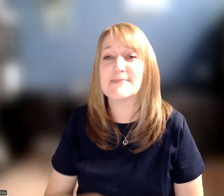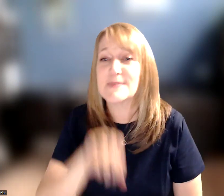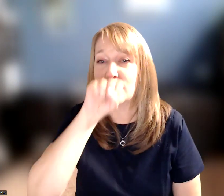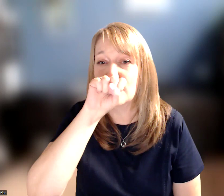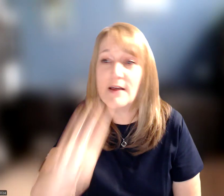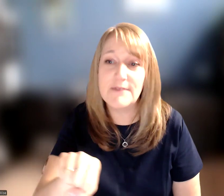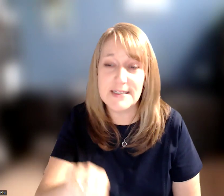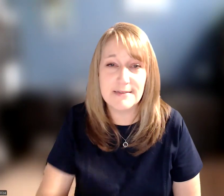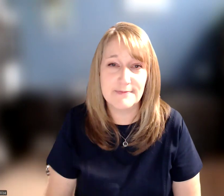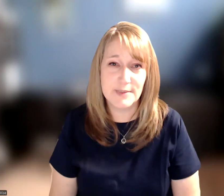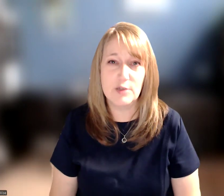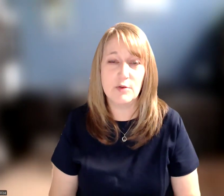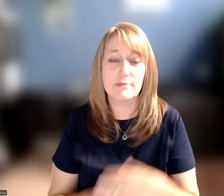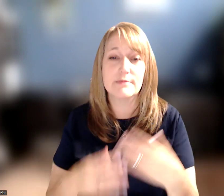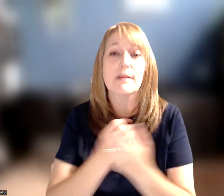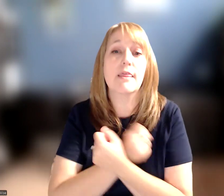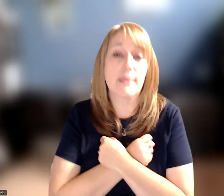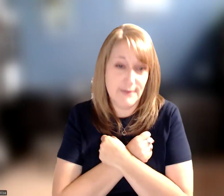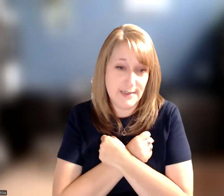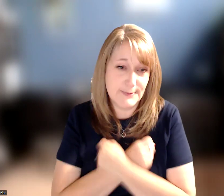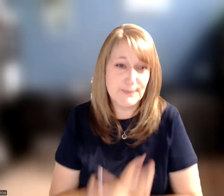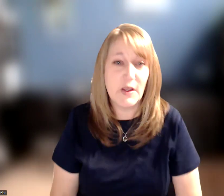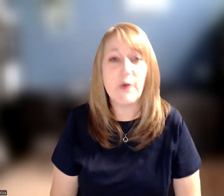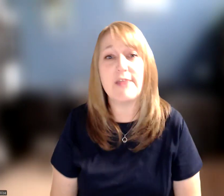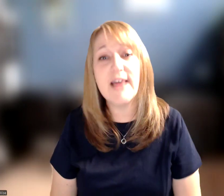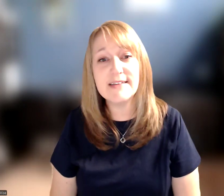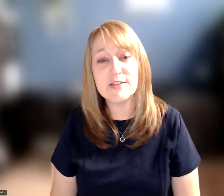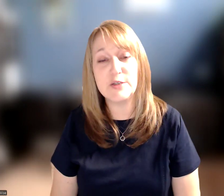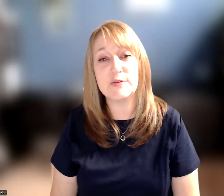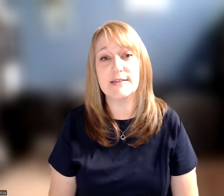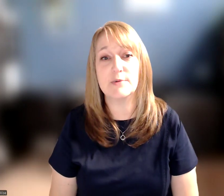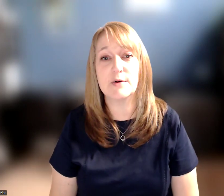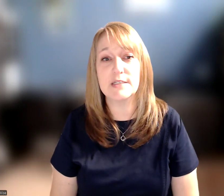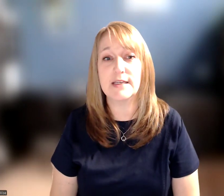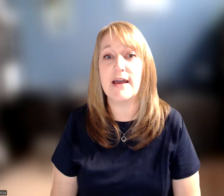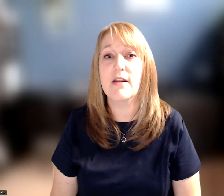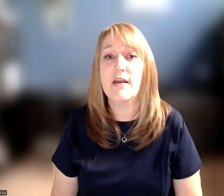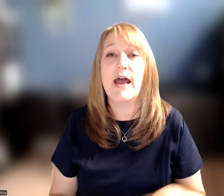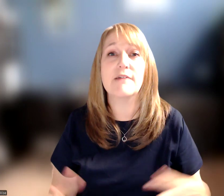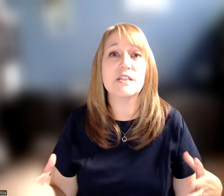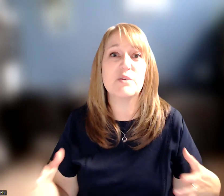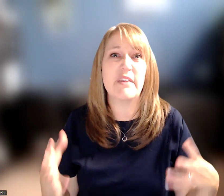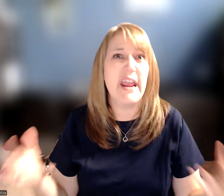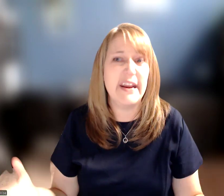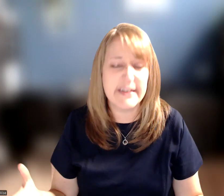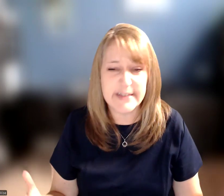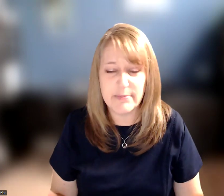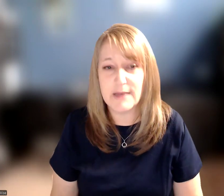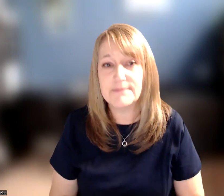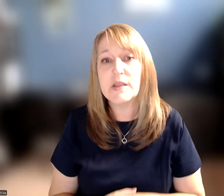so you love it. You don't love it. All right, the last 2 signs that we're going to look at have to do with hating something.